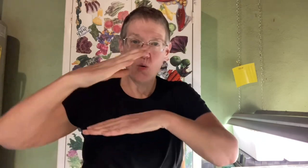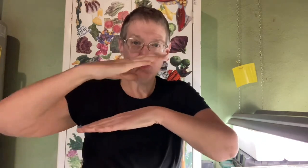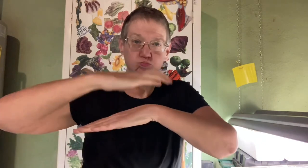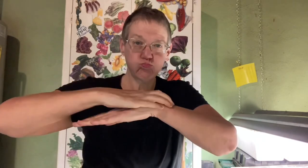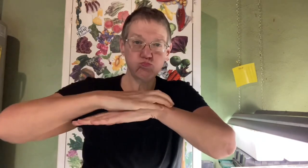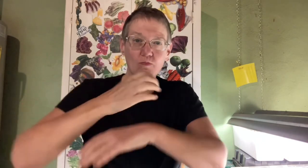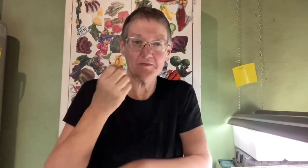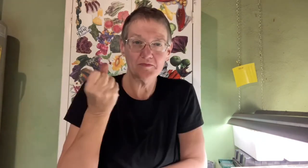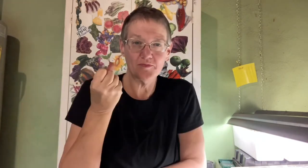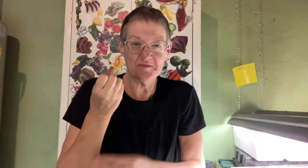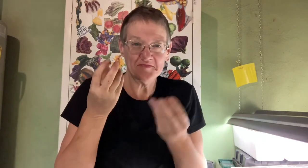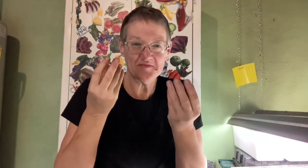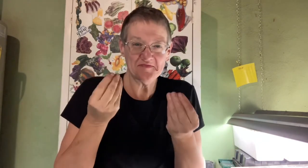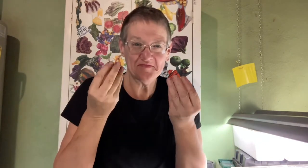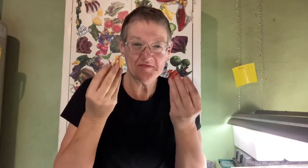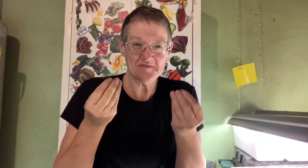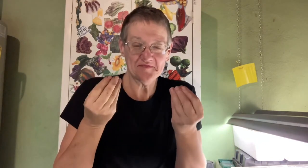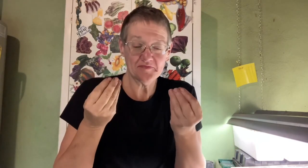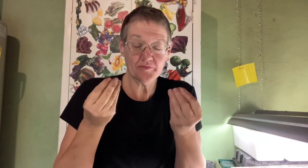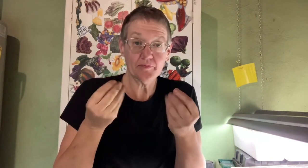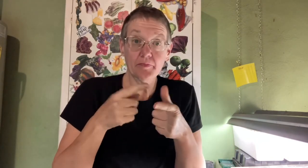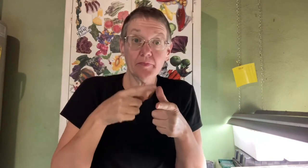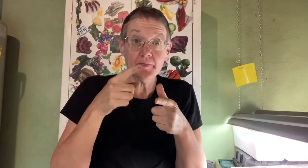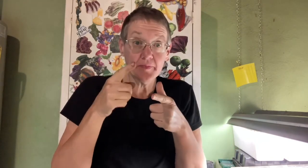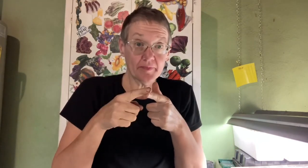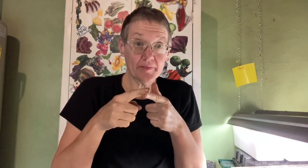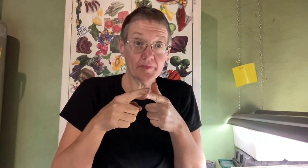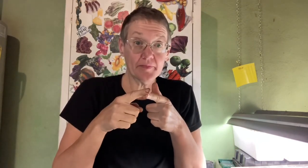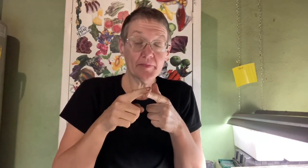I sow with a dome to hold in the moisture.